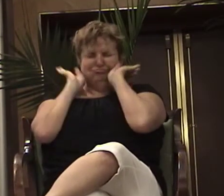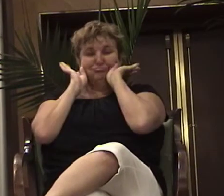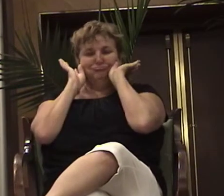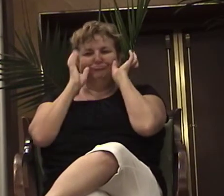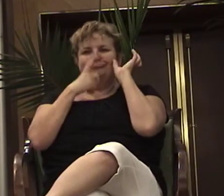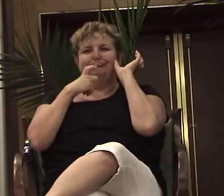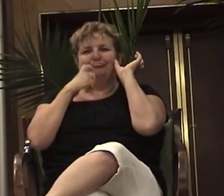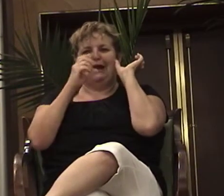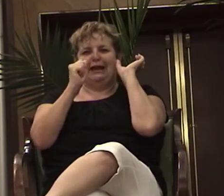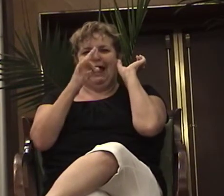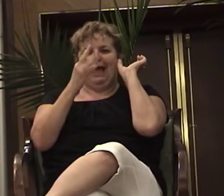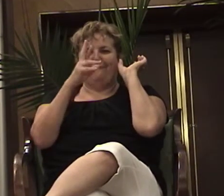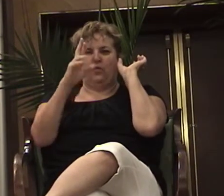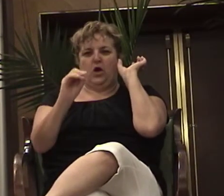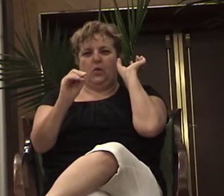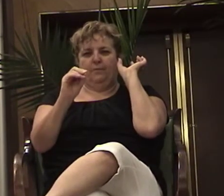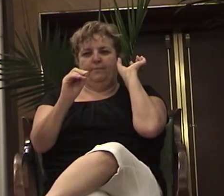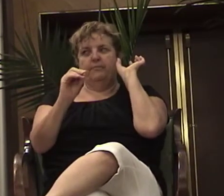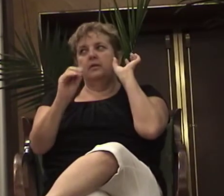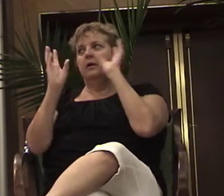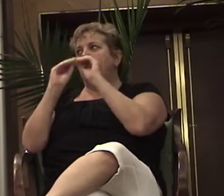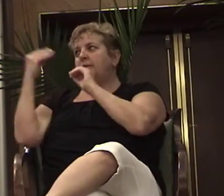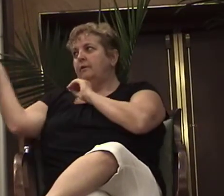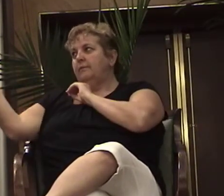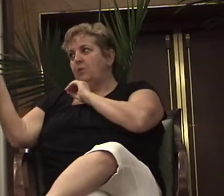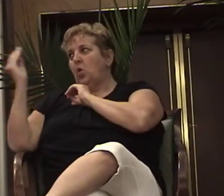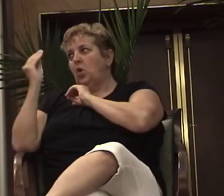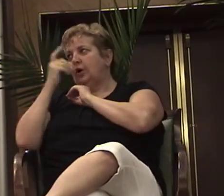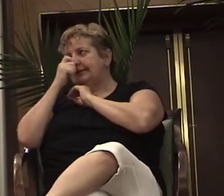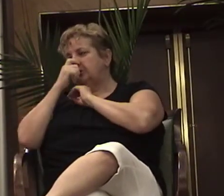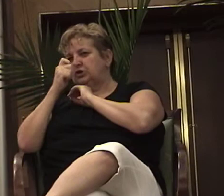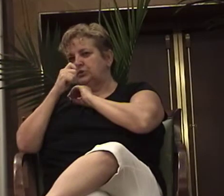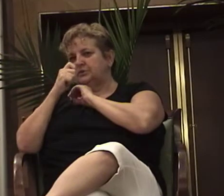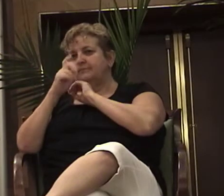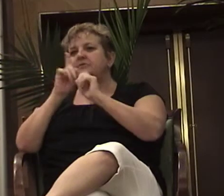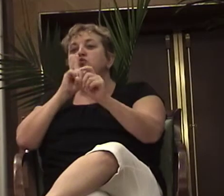Thank you very much. Now you're overdoing it, Garrett.